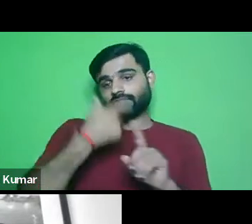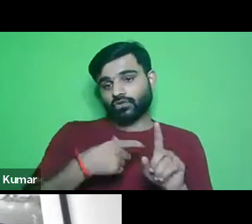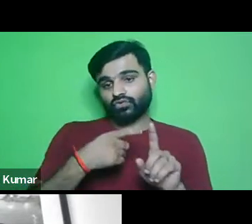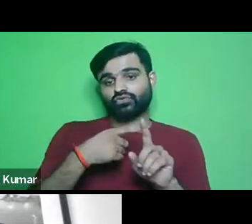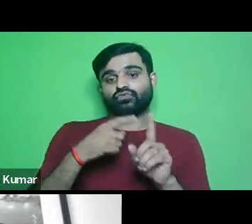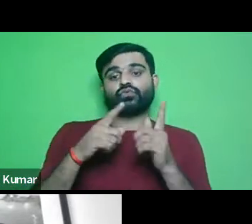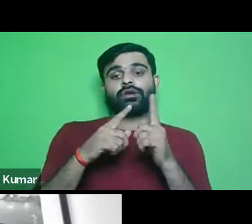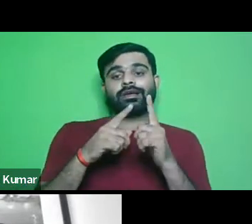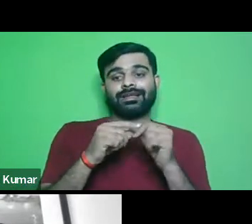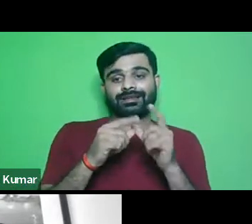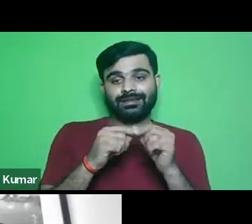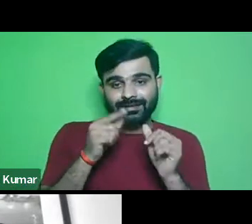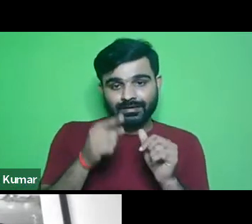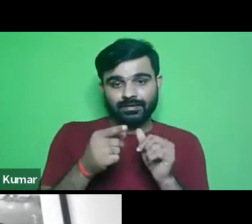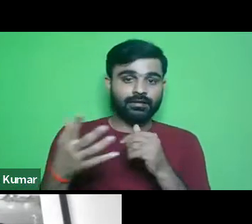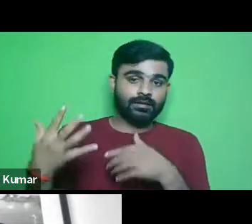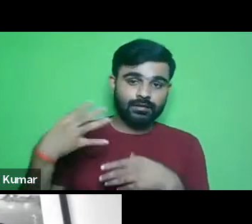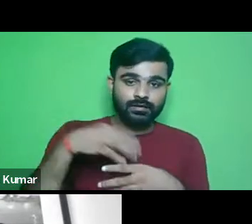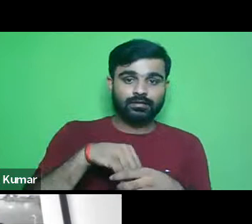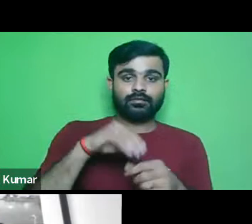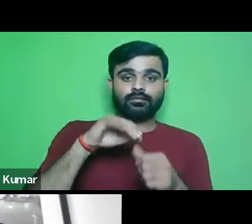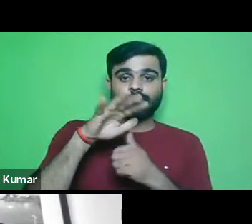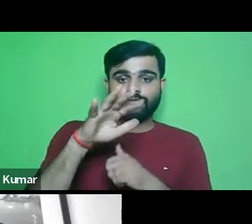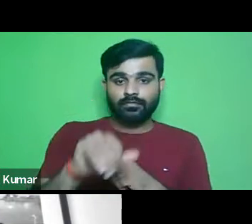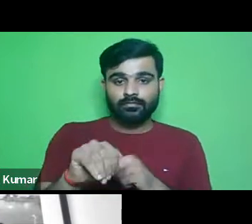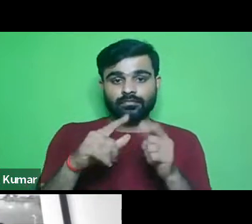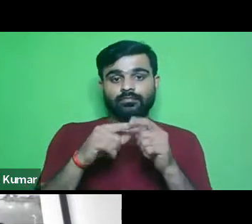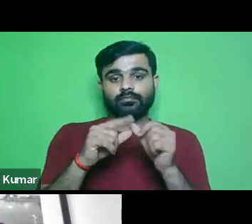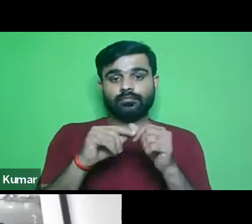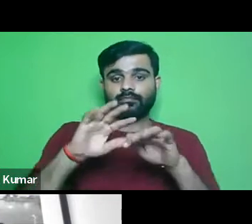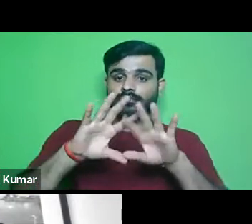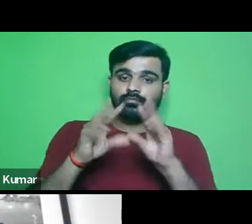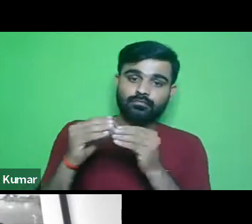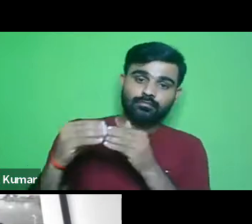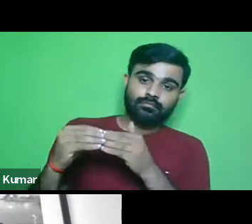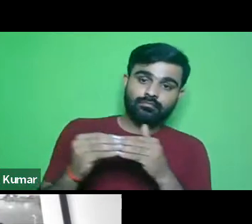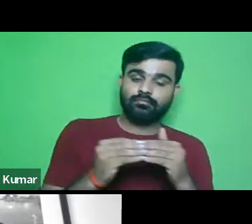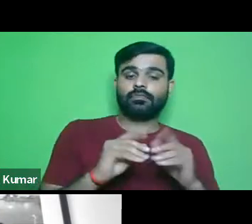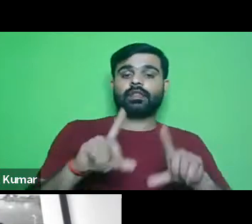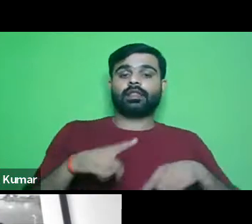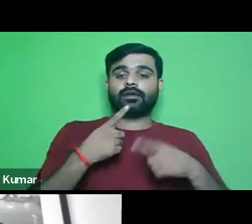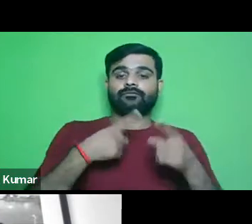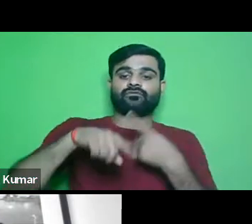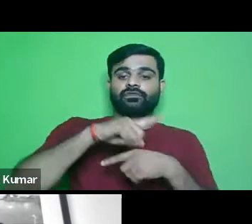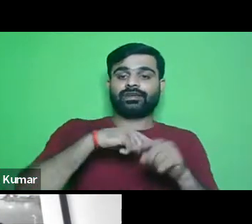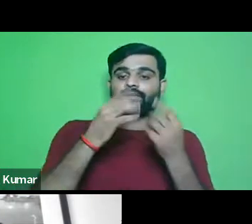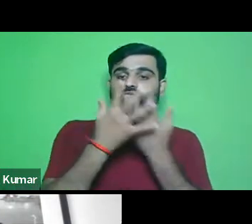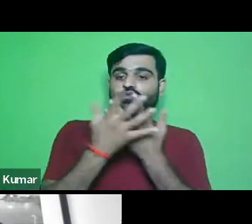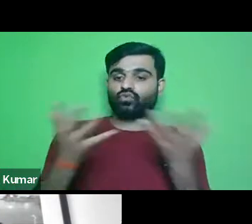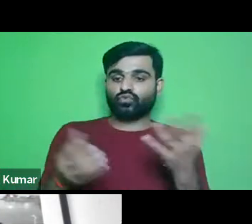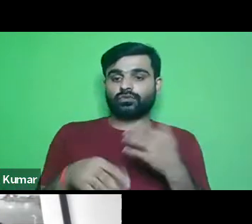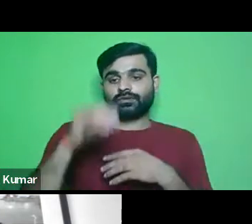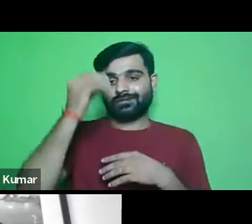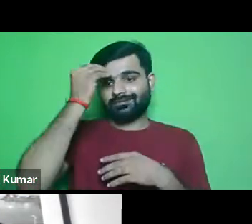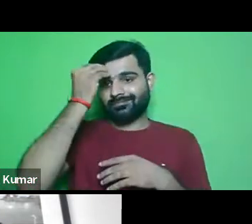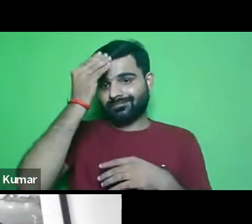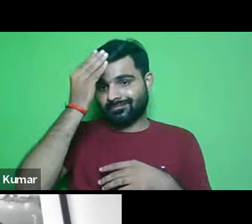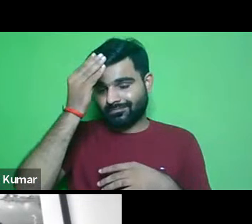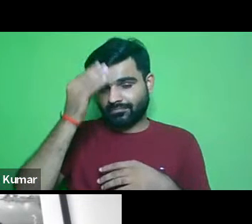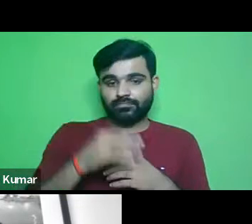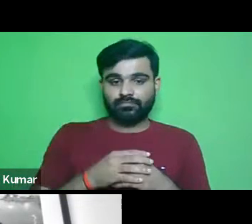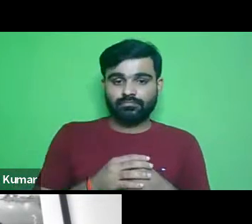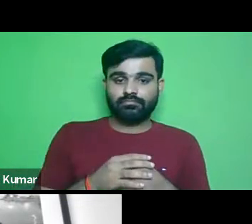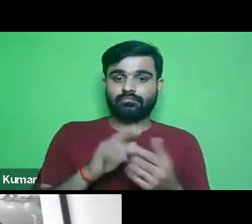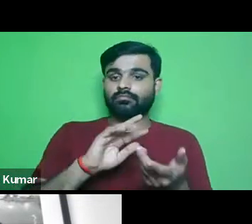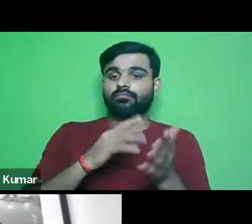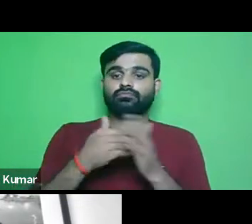his data, which includes access to the data throughout the life cycle of its processing, awareness about who has it, who does